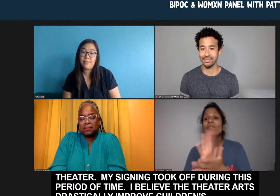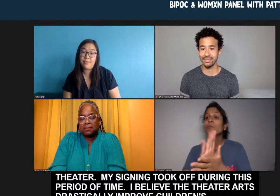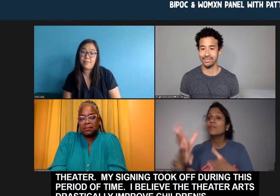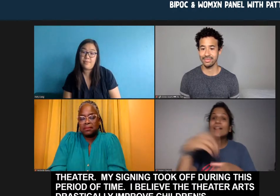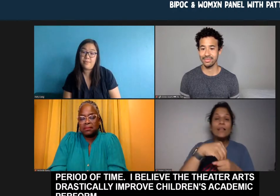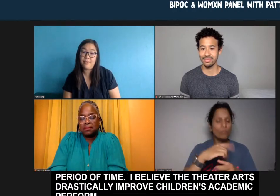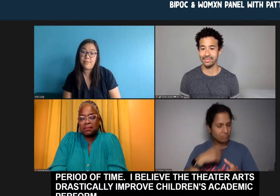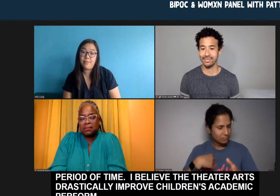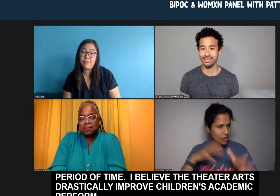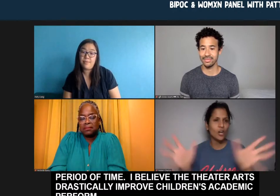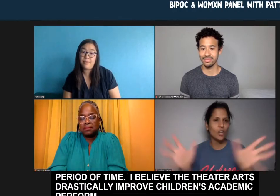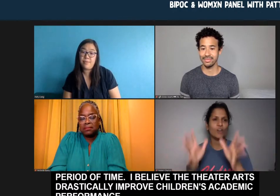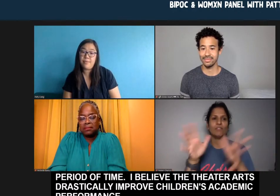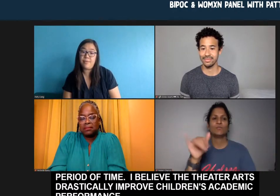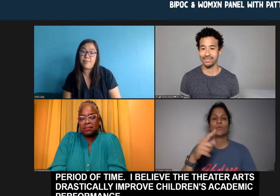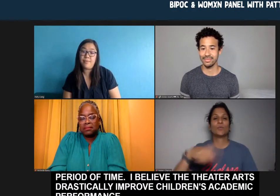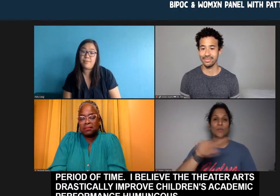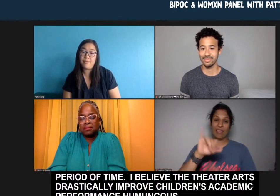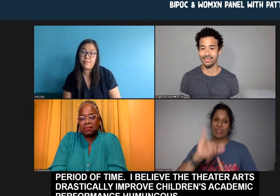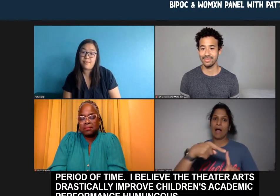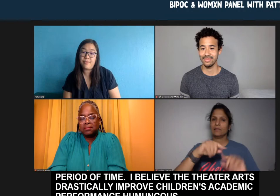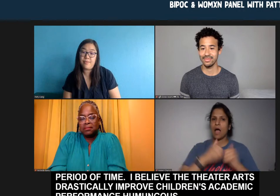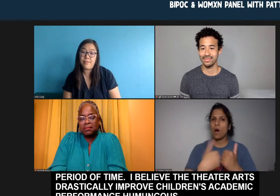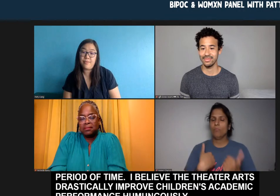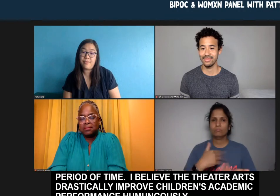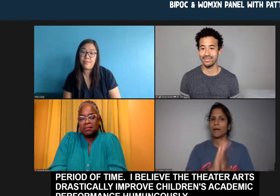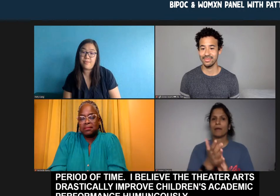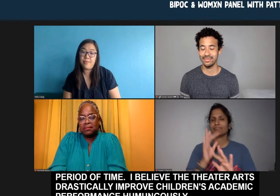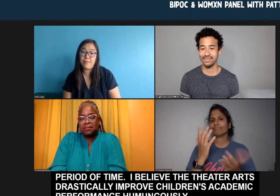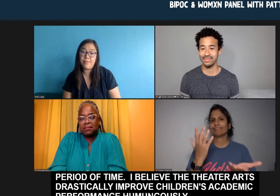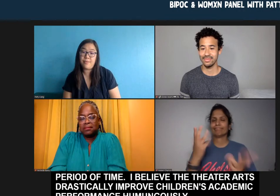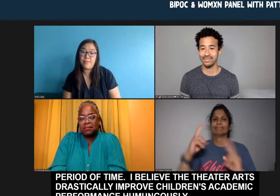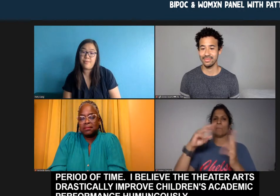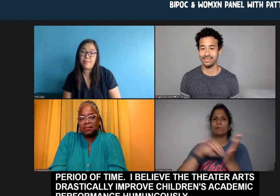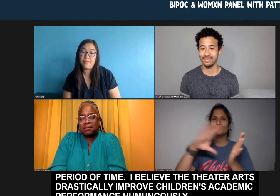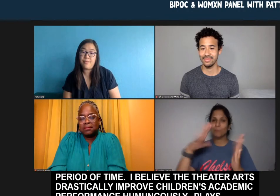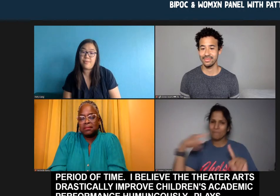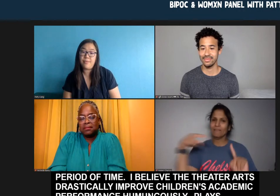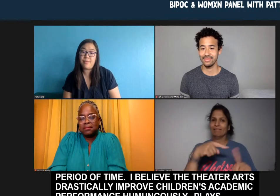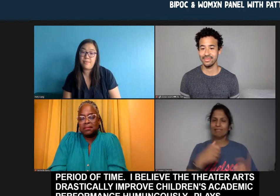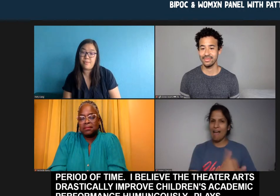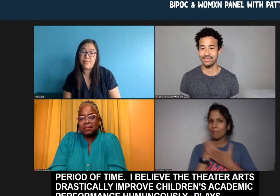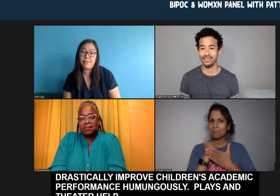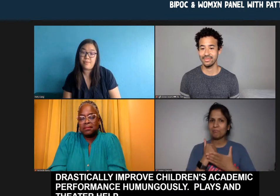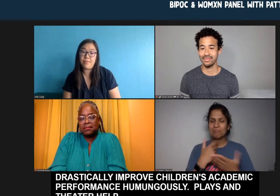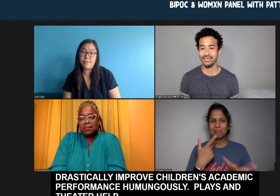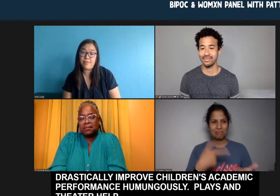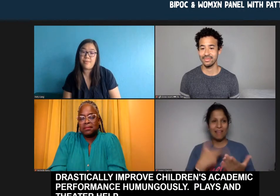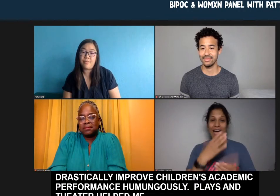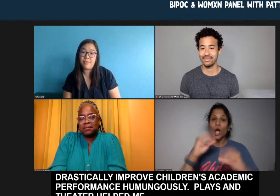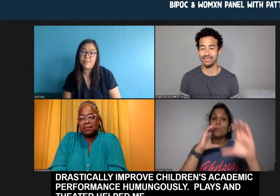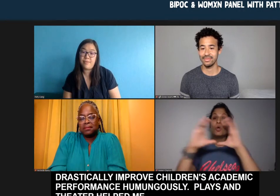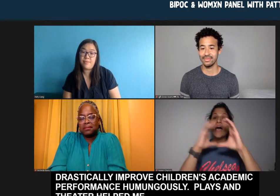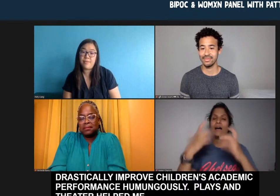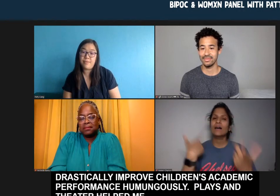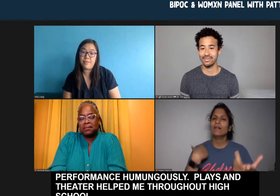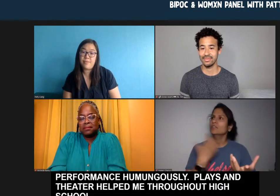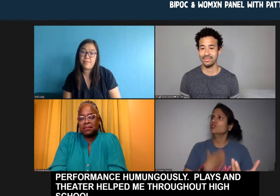Plays and theater really helped me, and throughout high school it helped my development. So I definitely encourage the